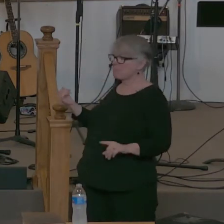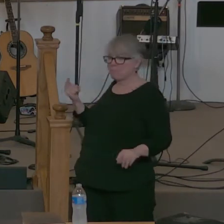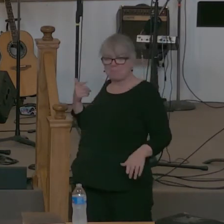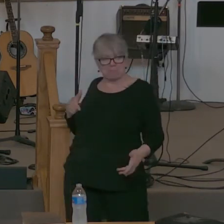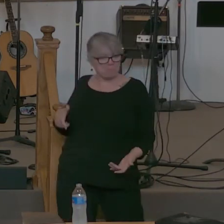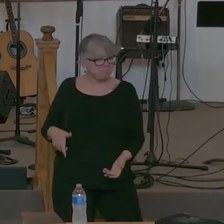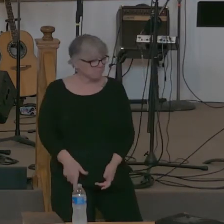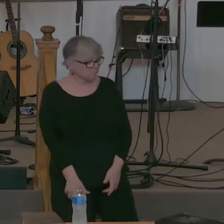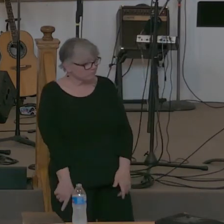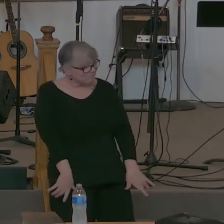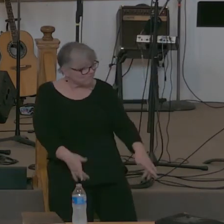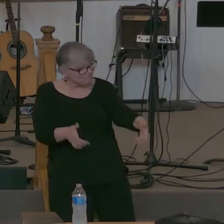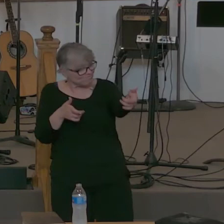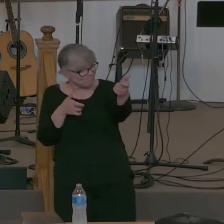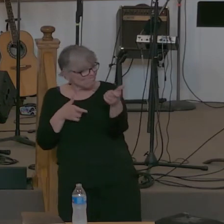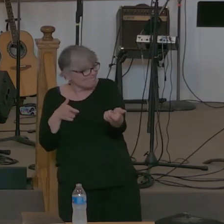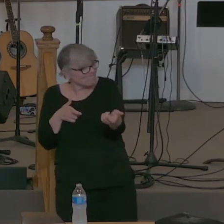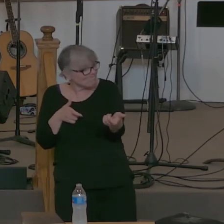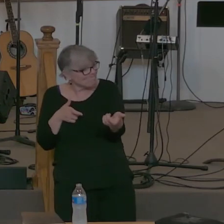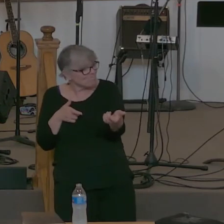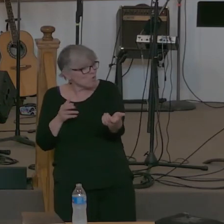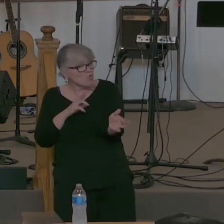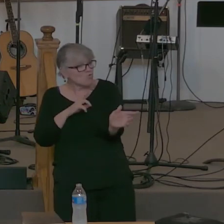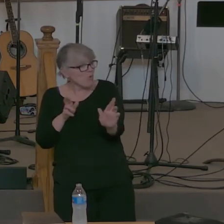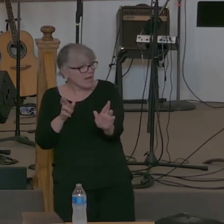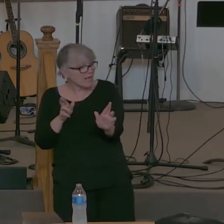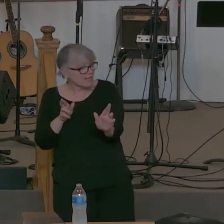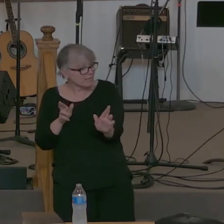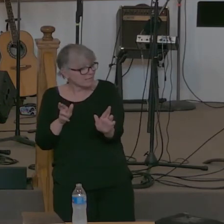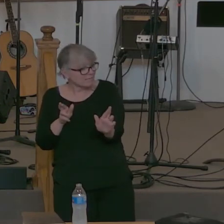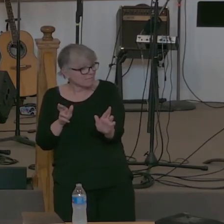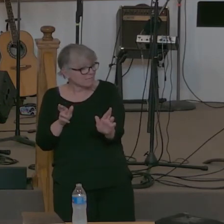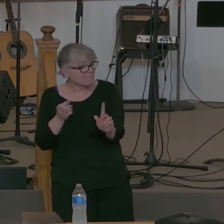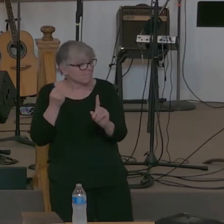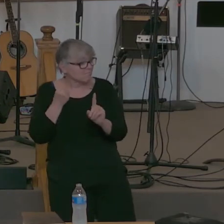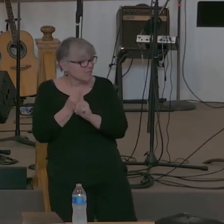him with a gun that's ready to use it, and all of a sudden what?